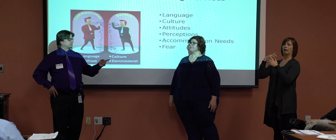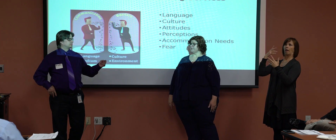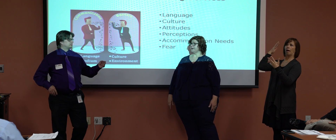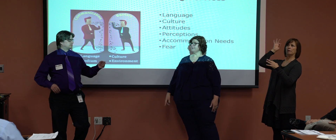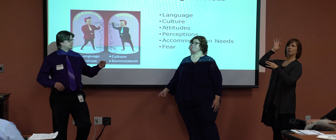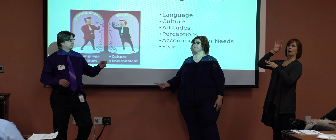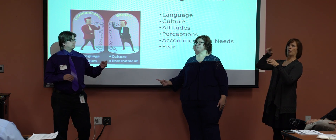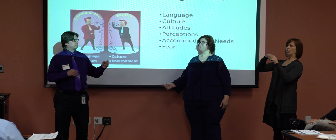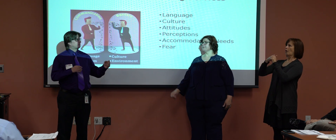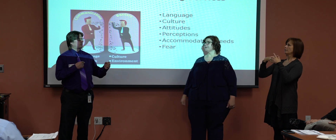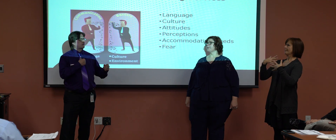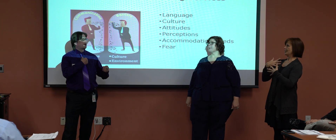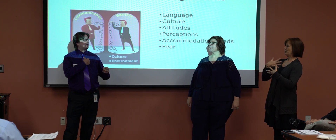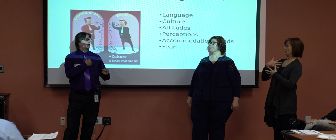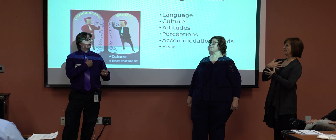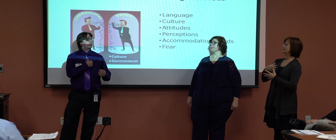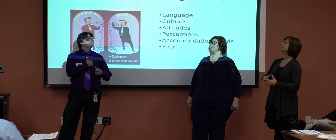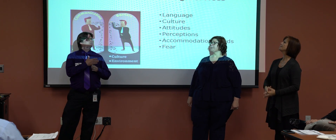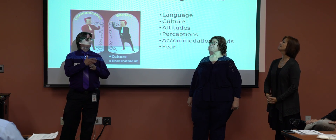What if?